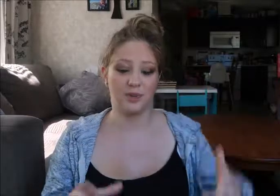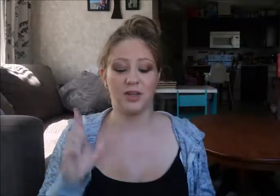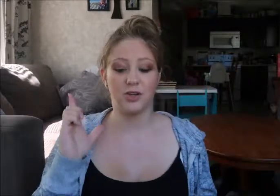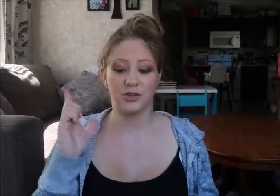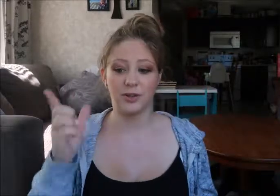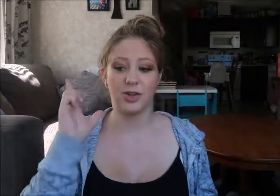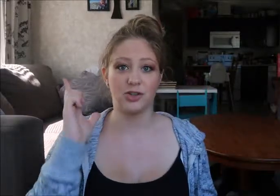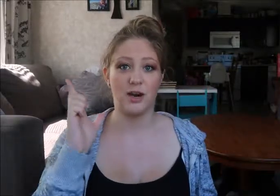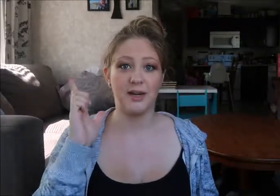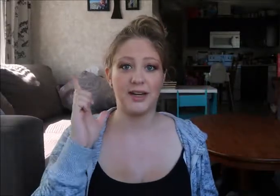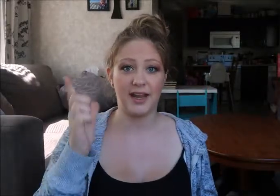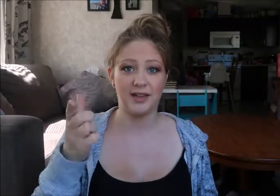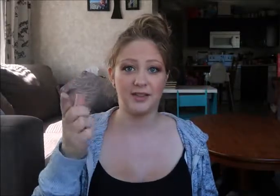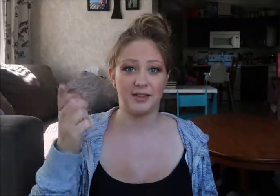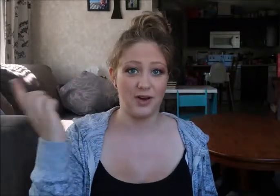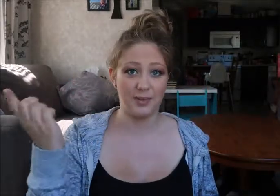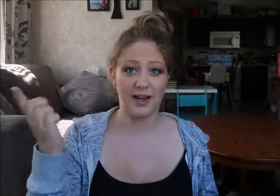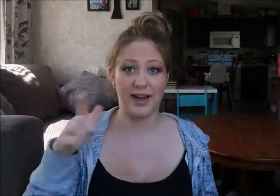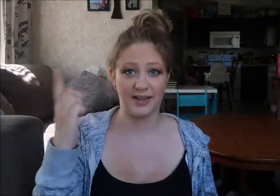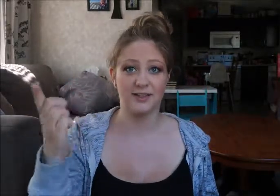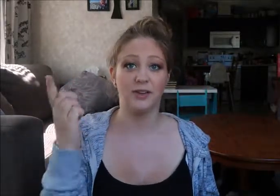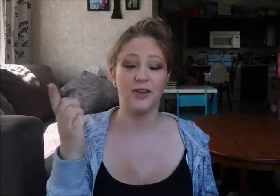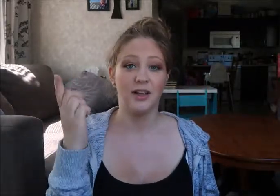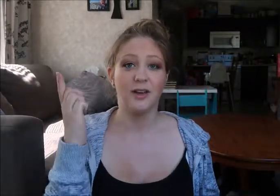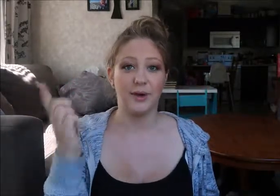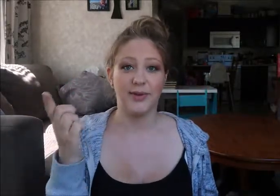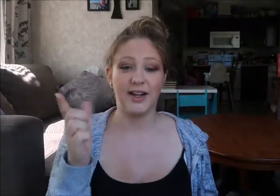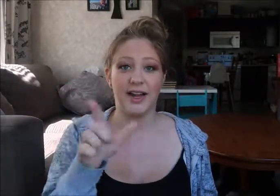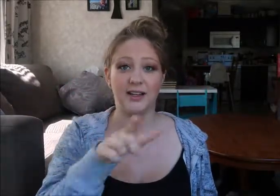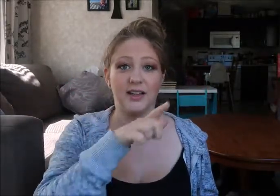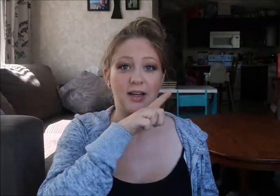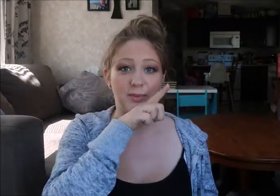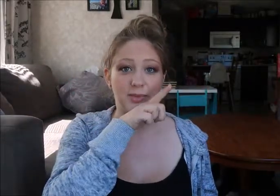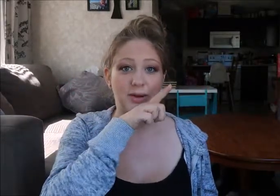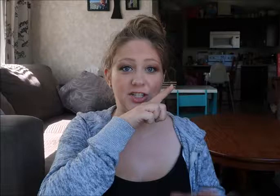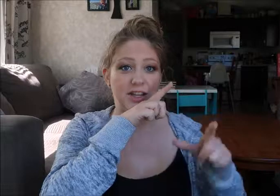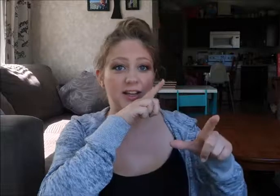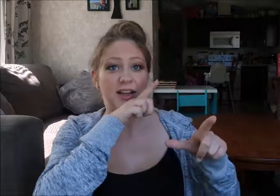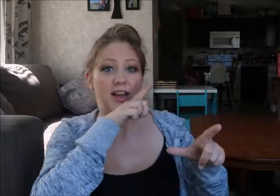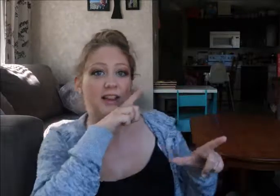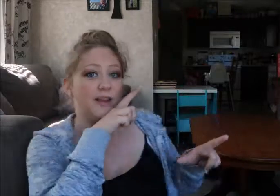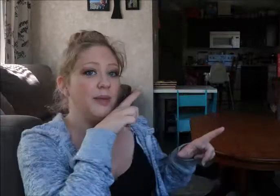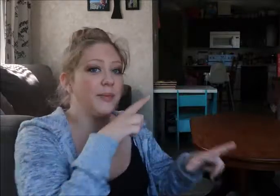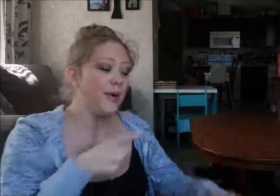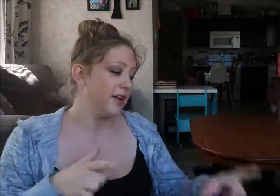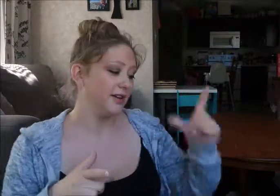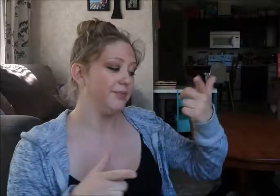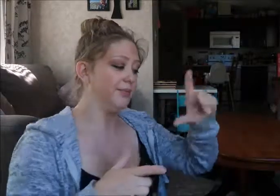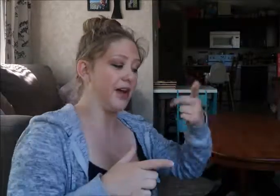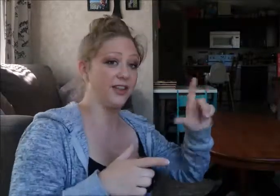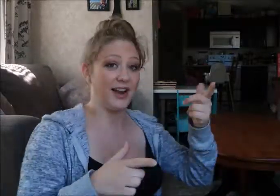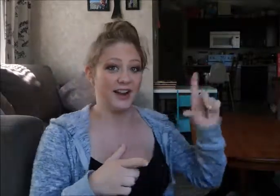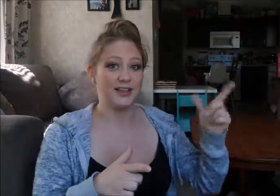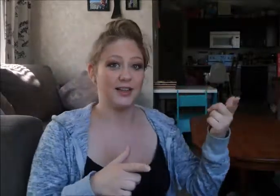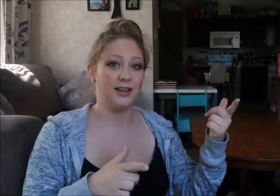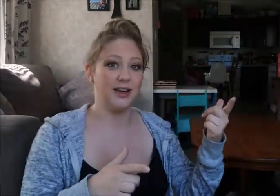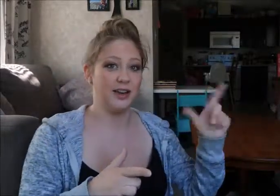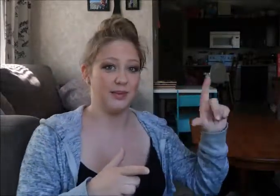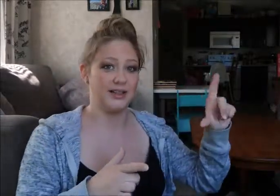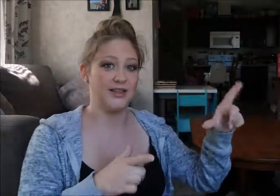you start with your dominant hand, so I'm right-handed, so my right hand comes from my chin, and then my other hand has an